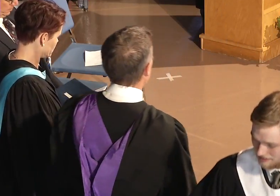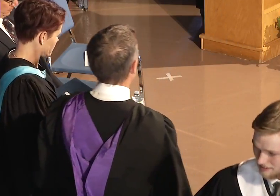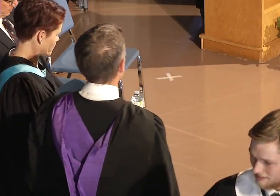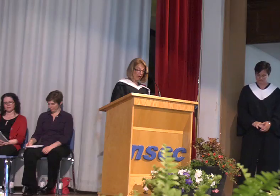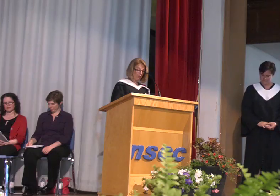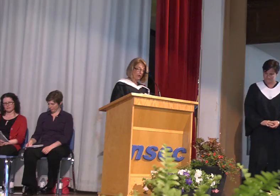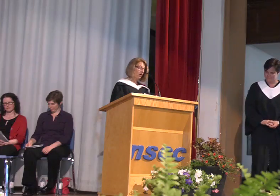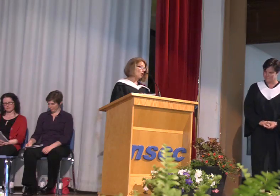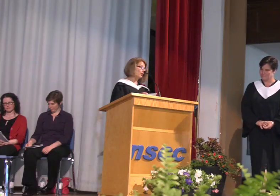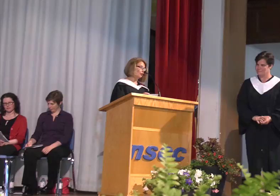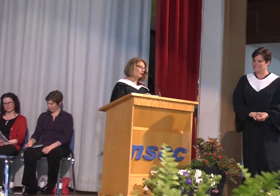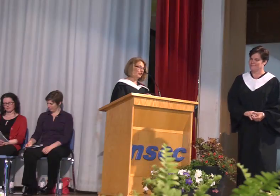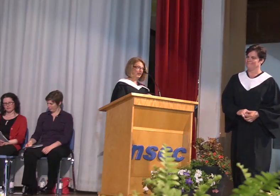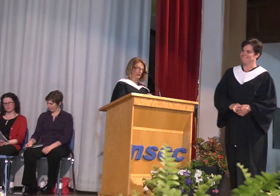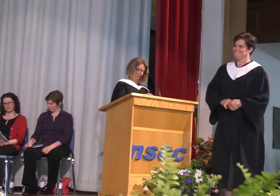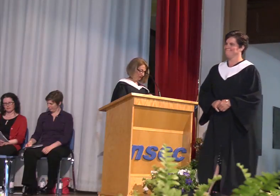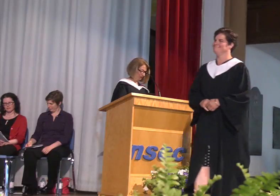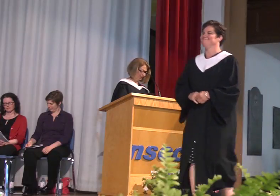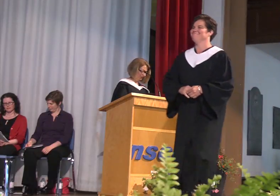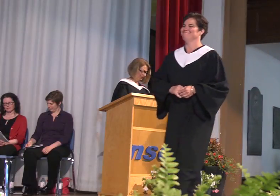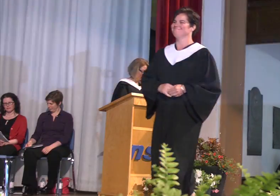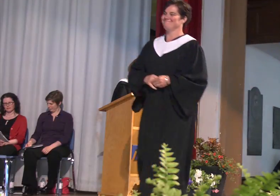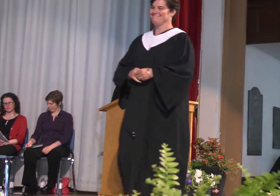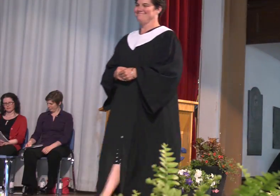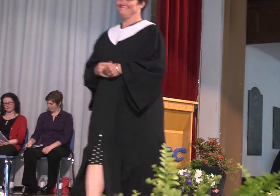Colette Van Meekeren, honors.